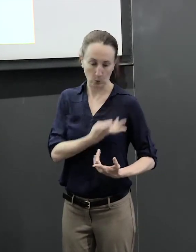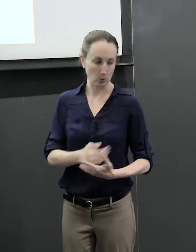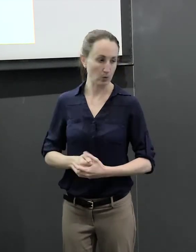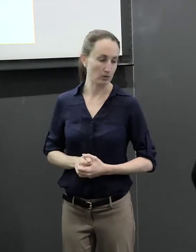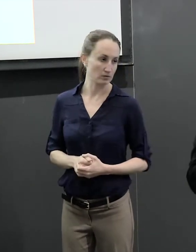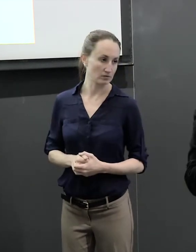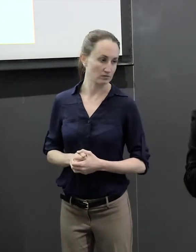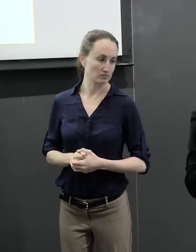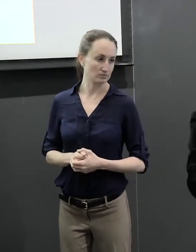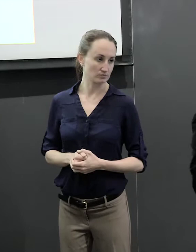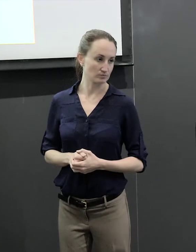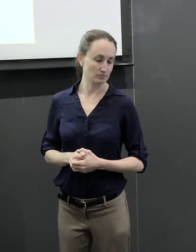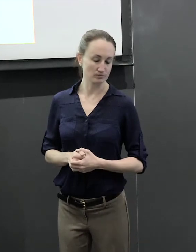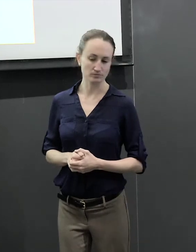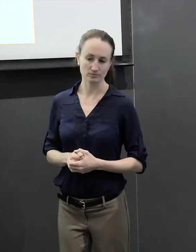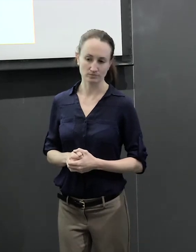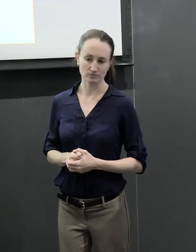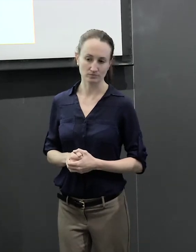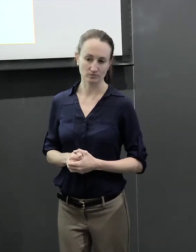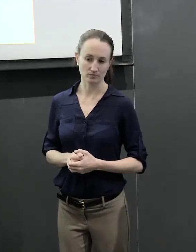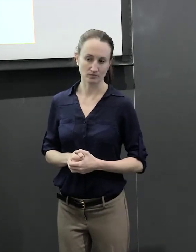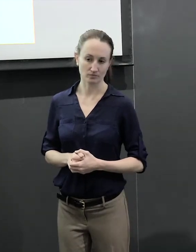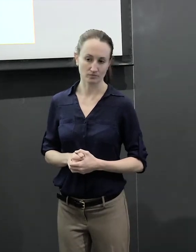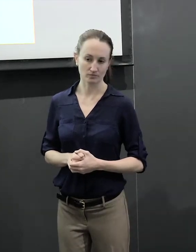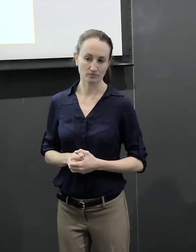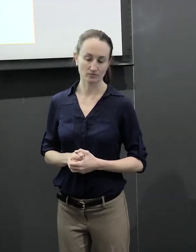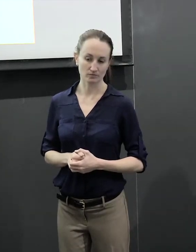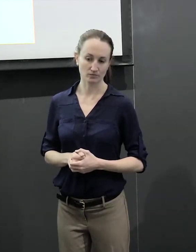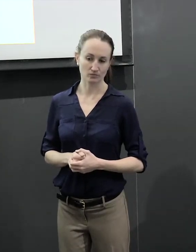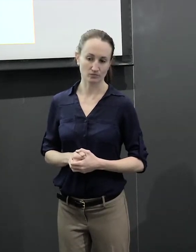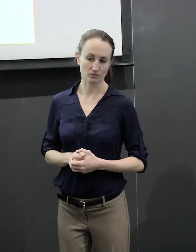Okay? So,